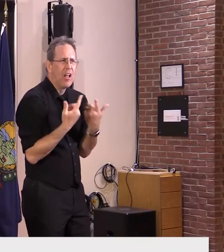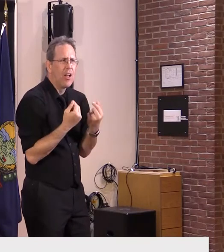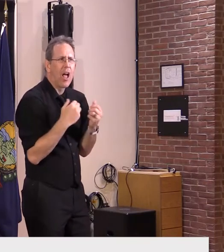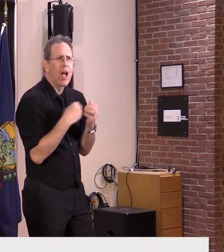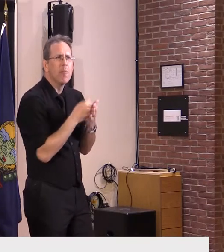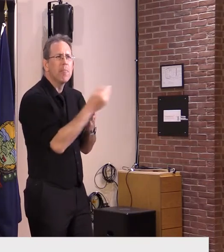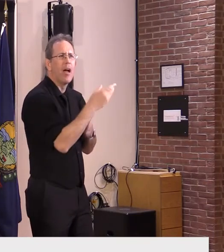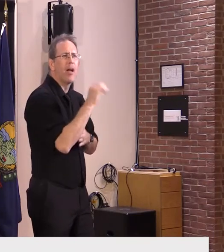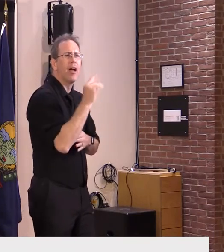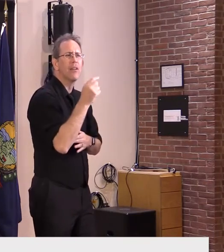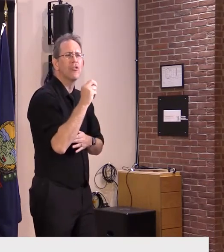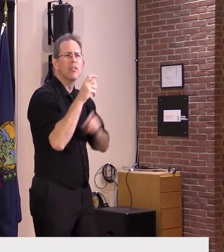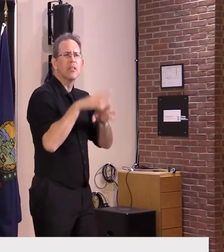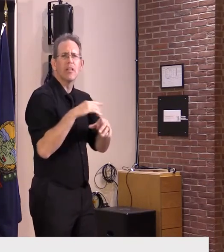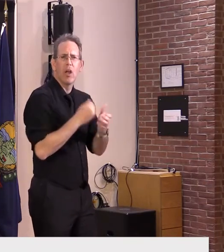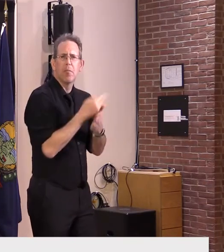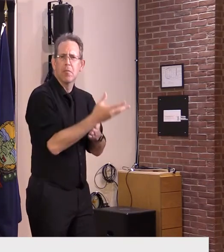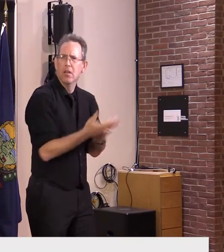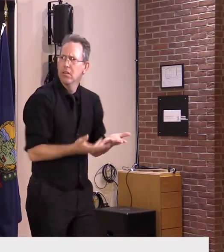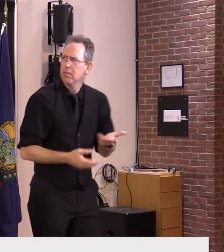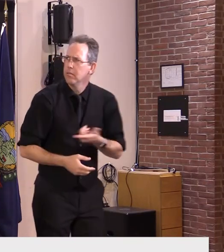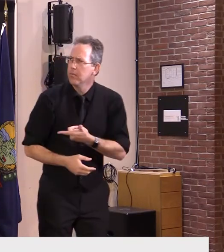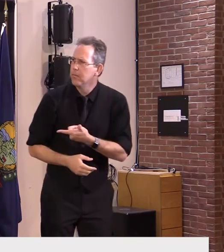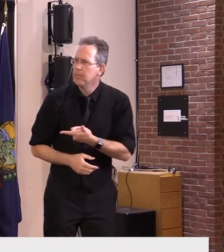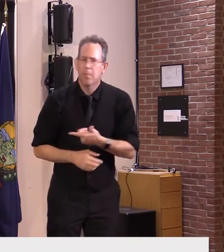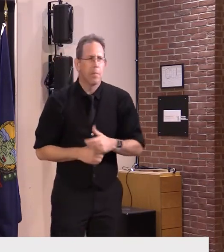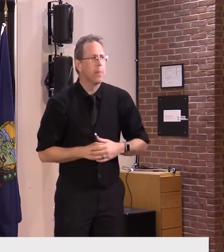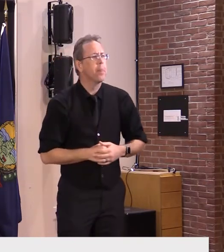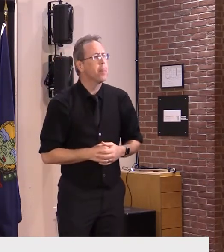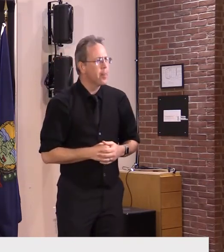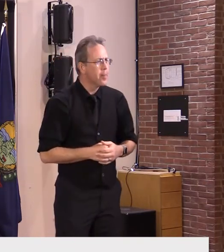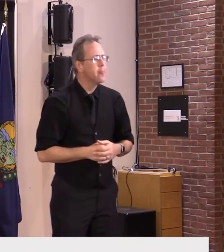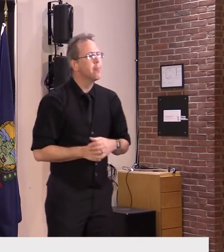so for people who have health insurance,